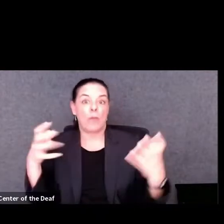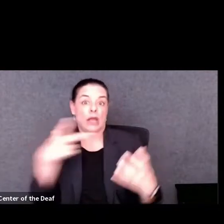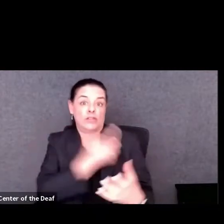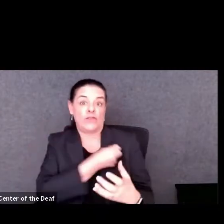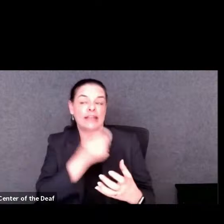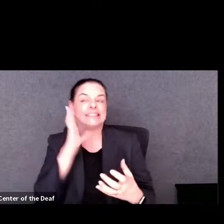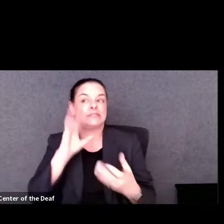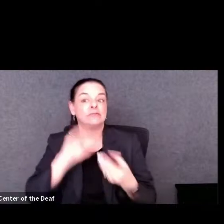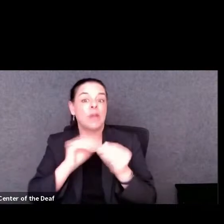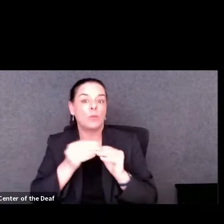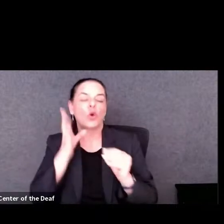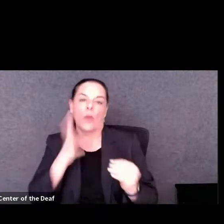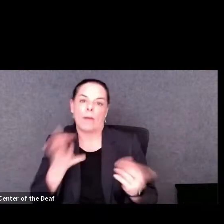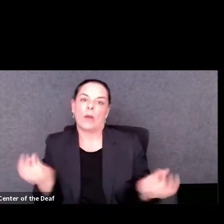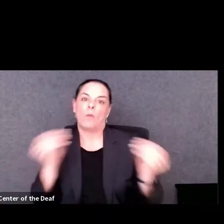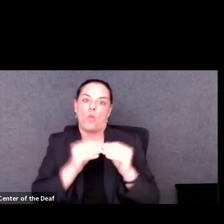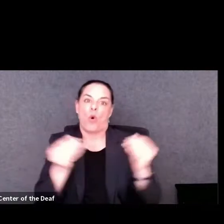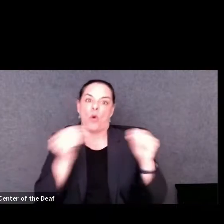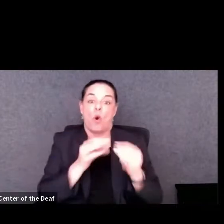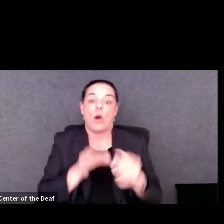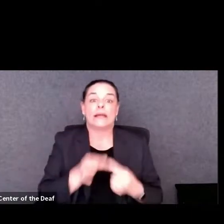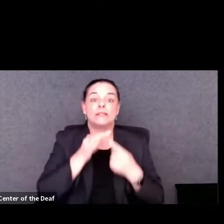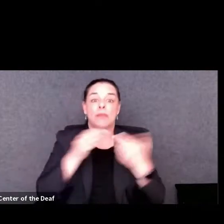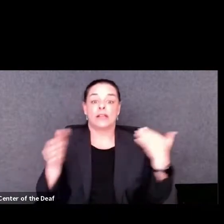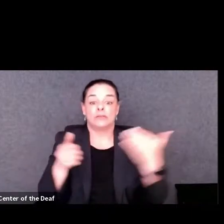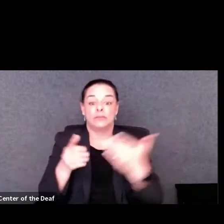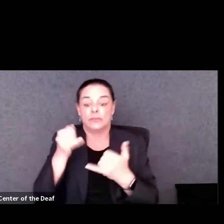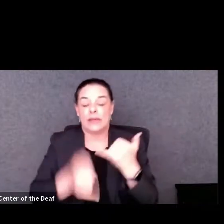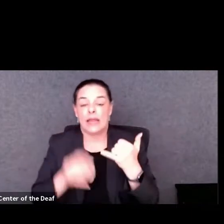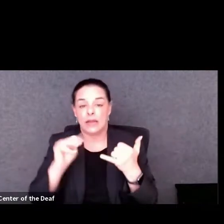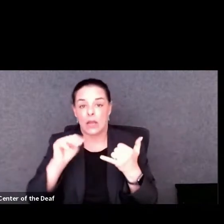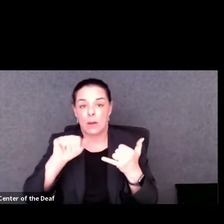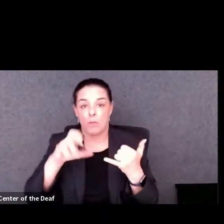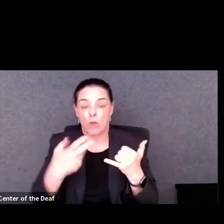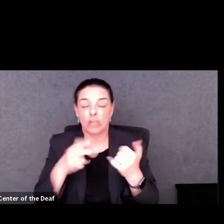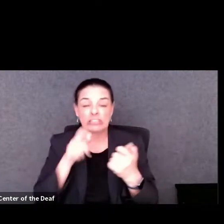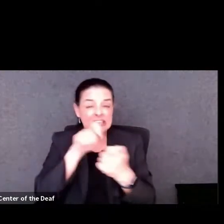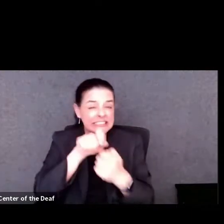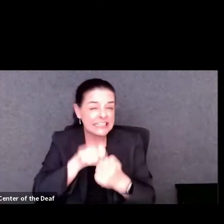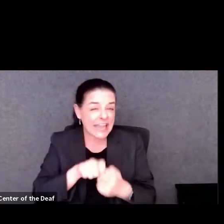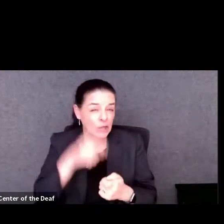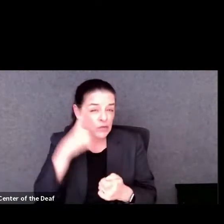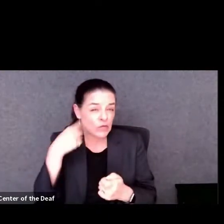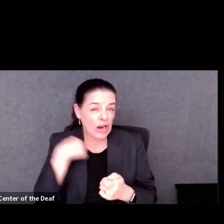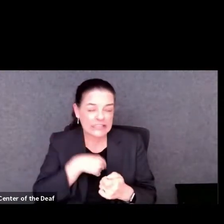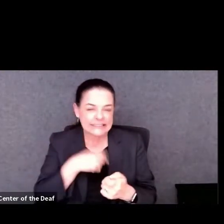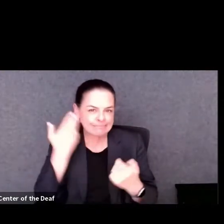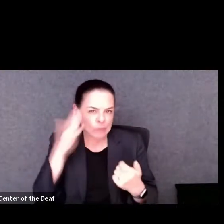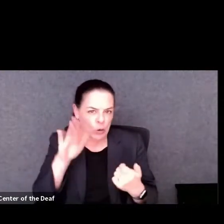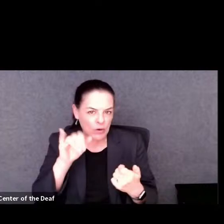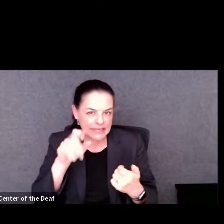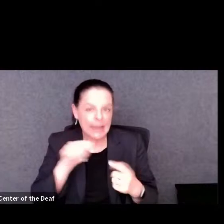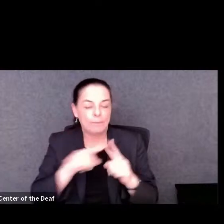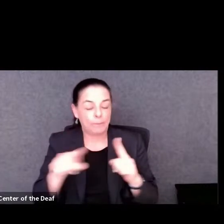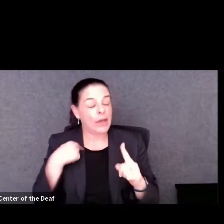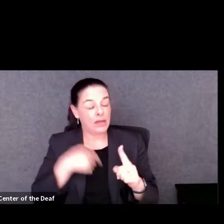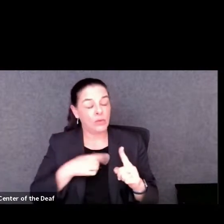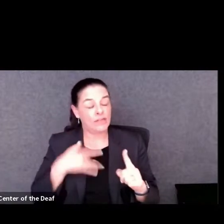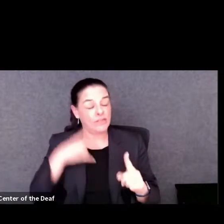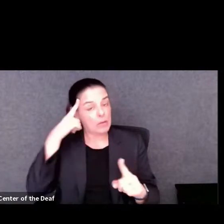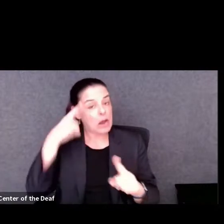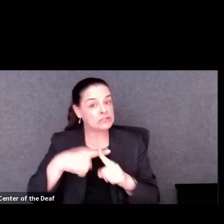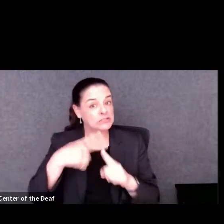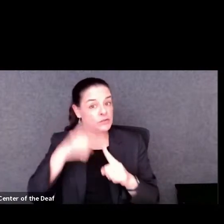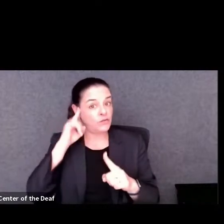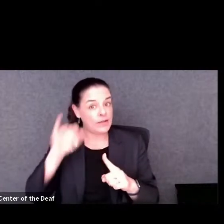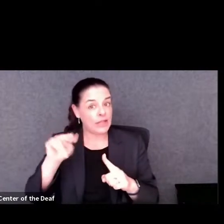be growing, especially towards the end of the month. And so we don't know what the details of that look like for us yet, but we're encouraged by the news. So hopefully